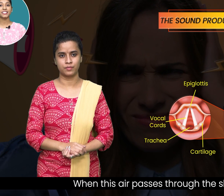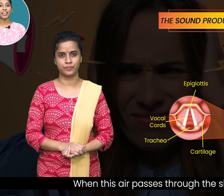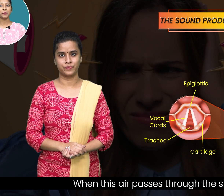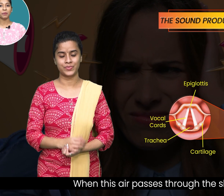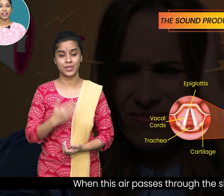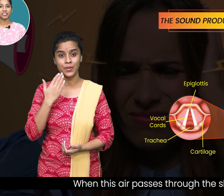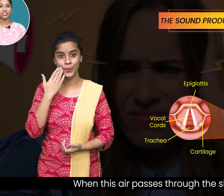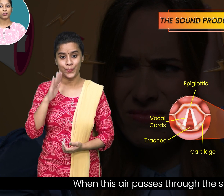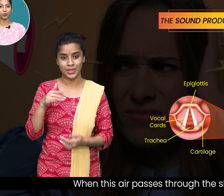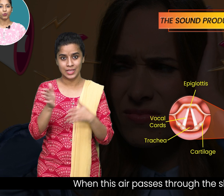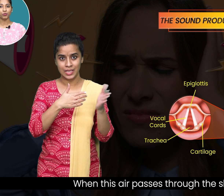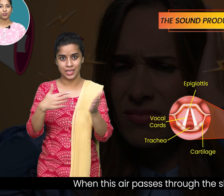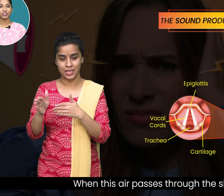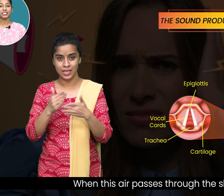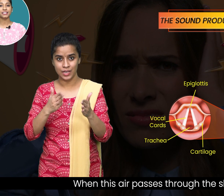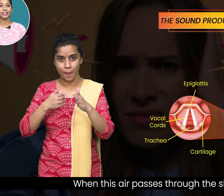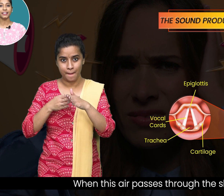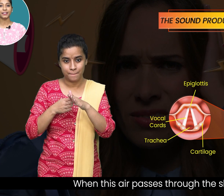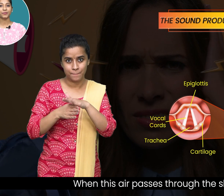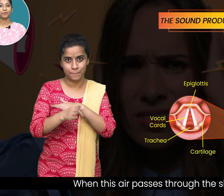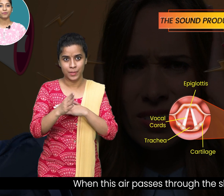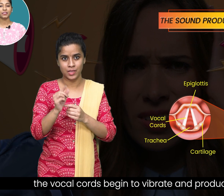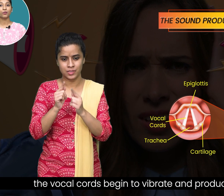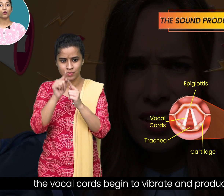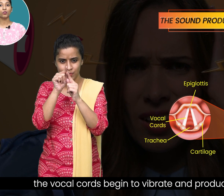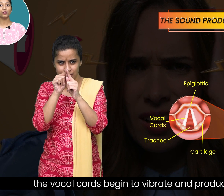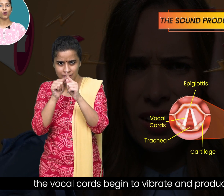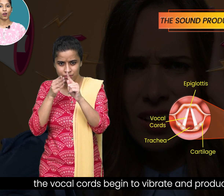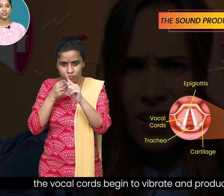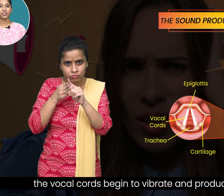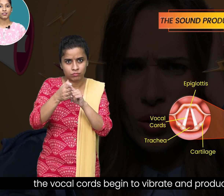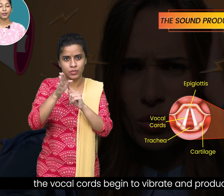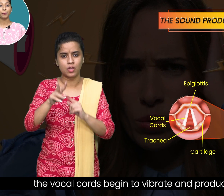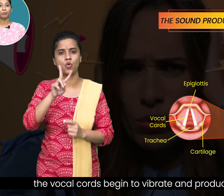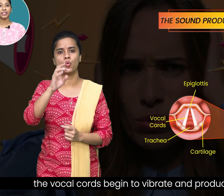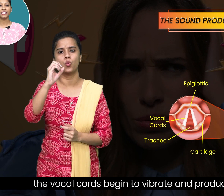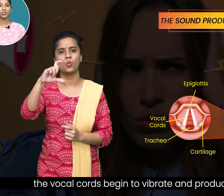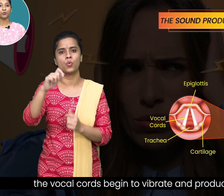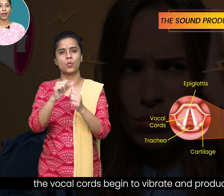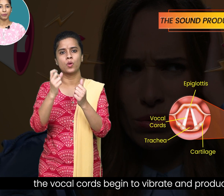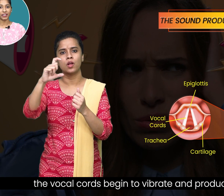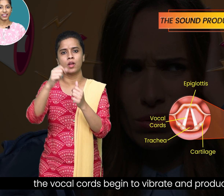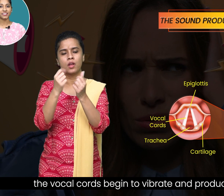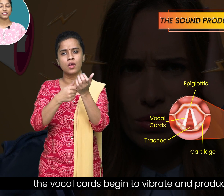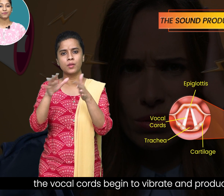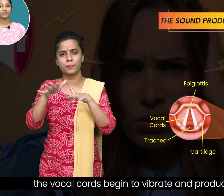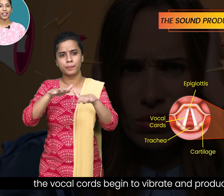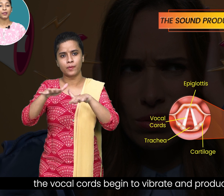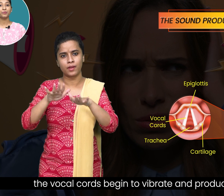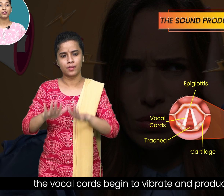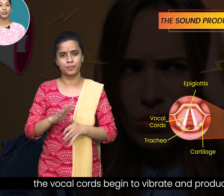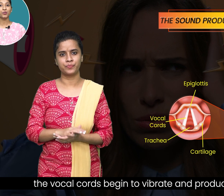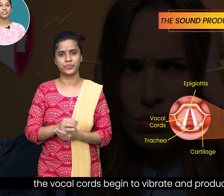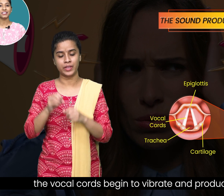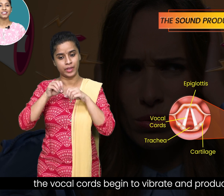When this air passes through the slit, the vocal cords begin to vibrate